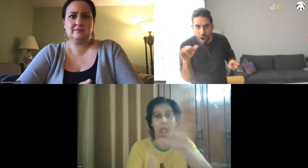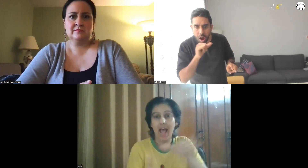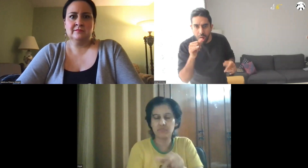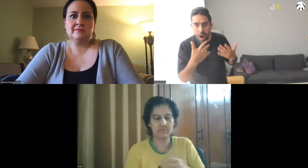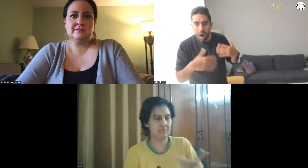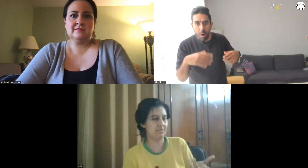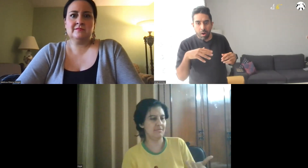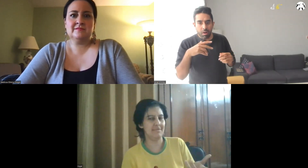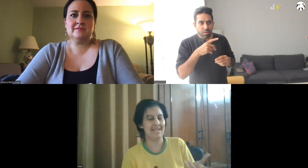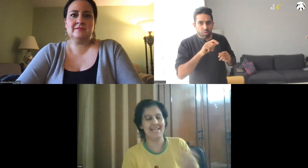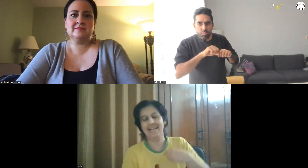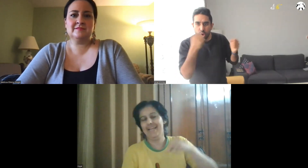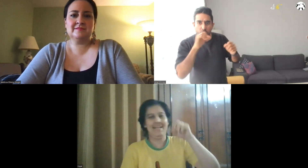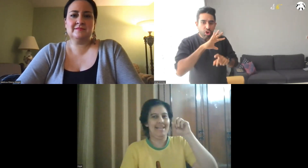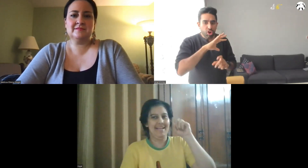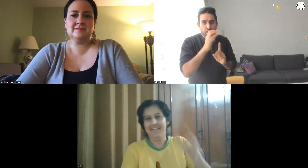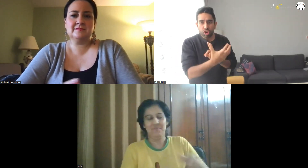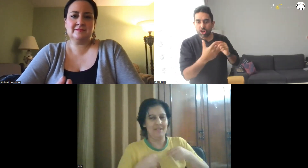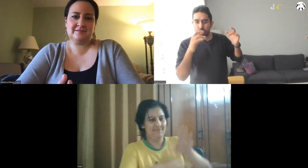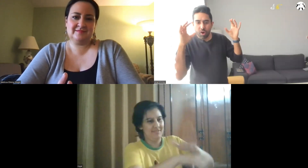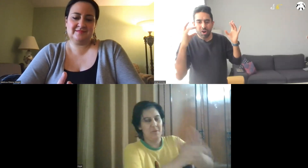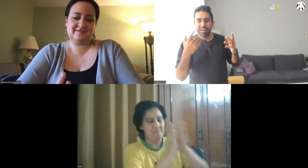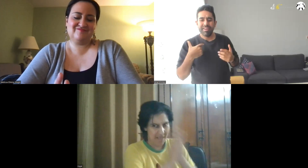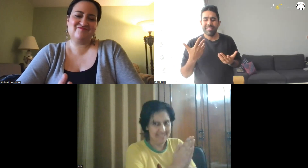And in other countries, it's not a problem, but in India, if a woman wears shorts,